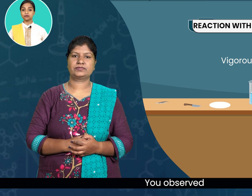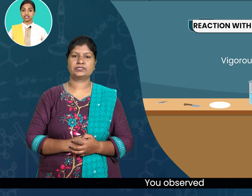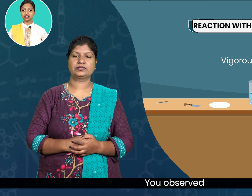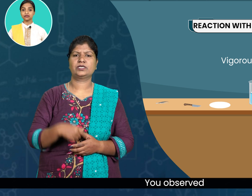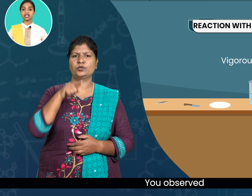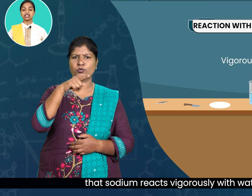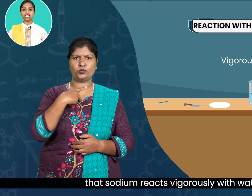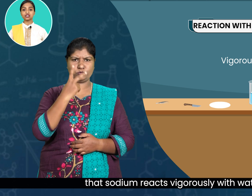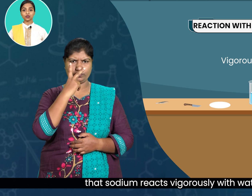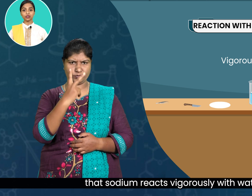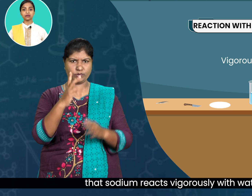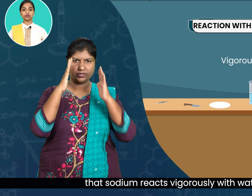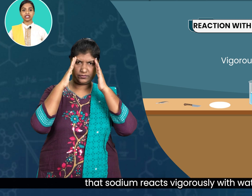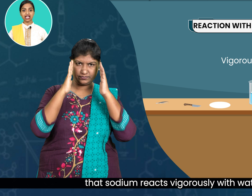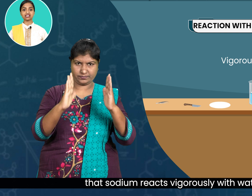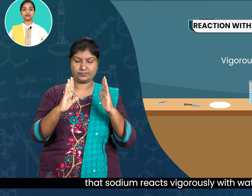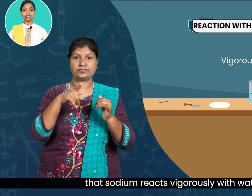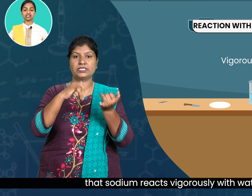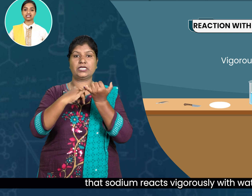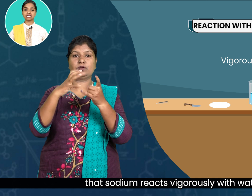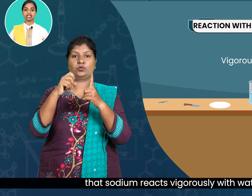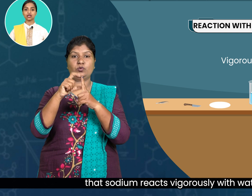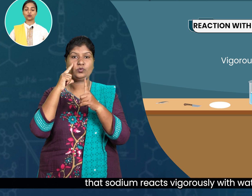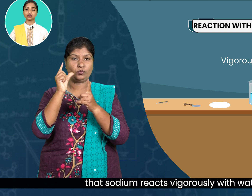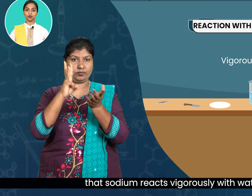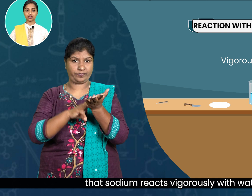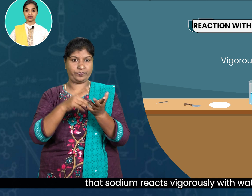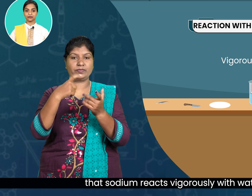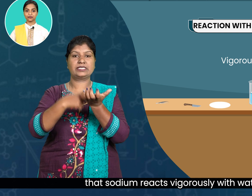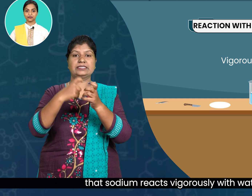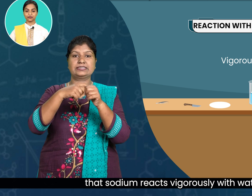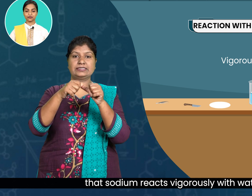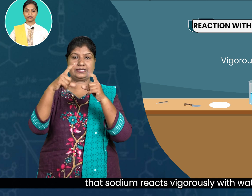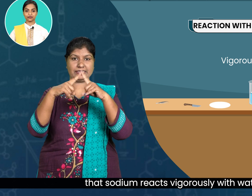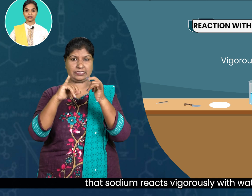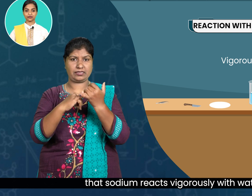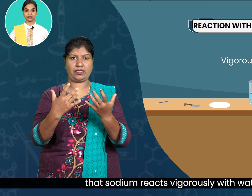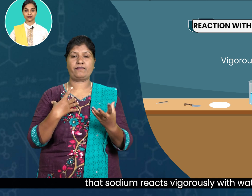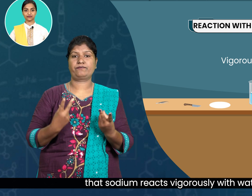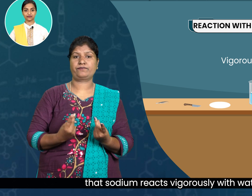You observed that sodium reacts vigorously with water.